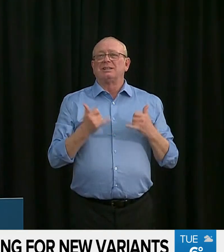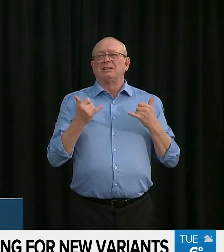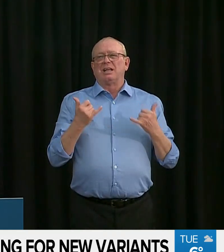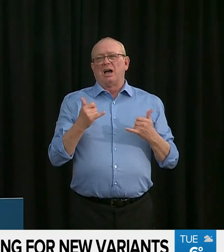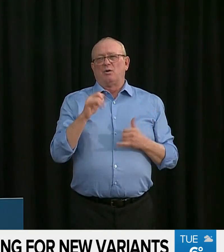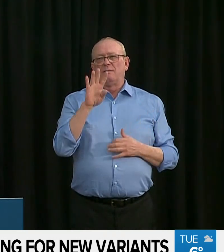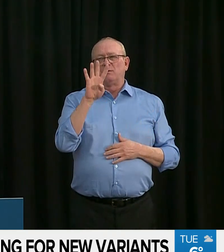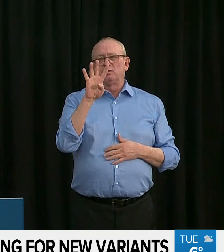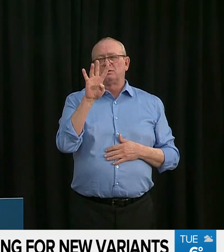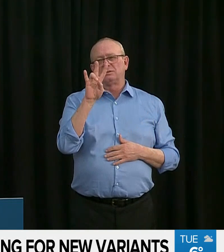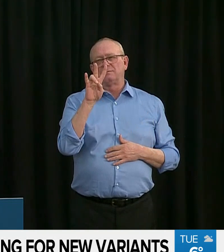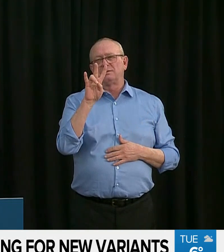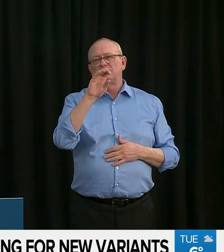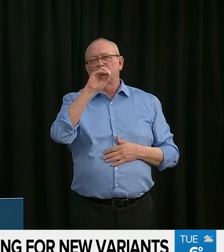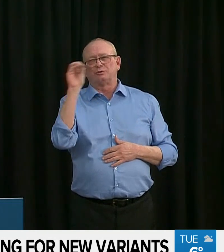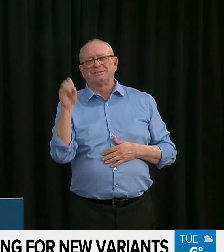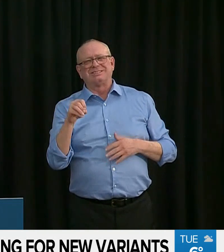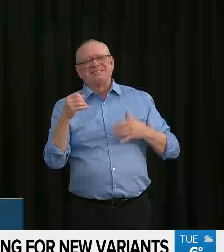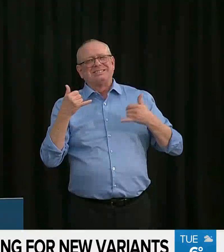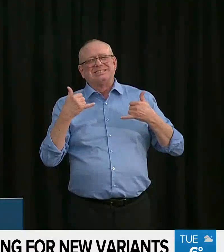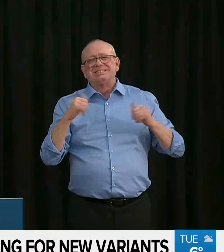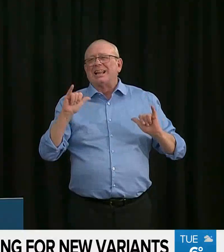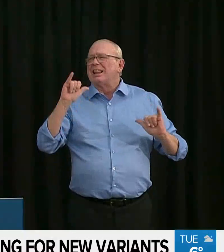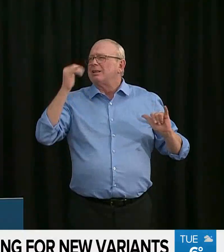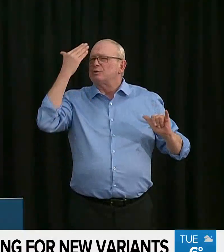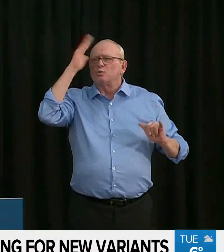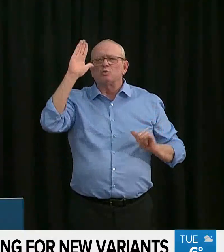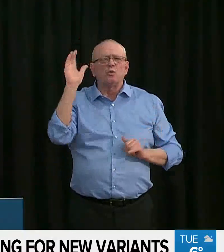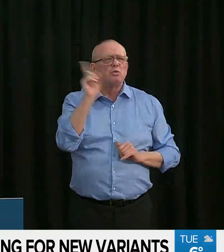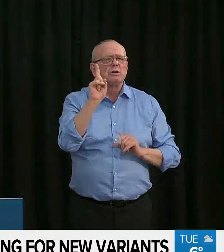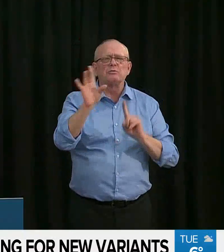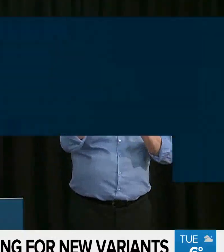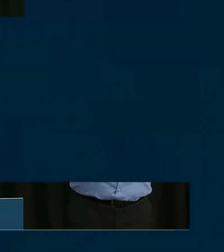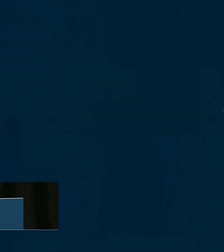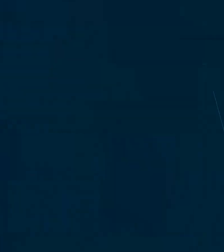80% on December 10th. In Calgary, I'm Tara Overholt, City News.